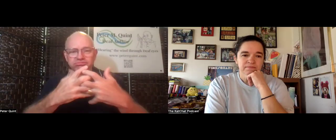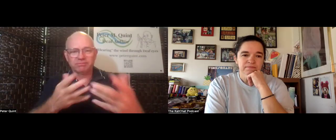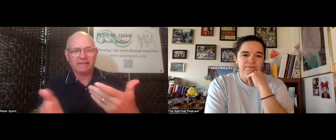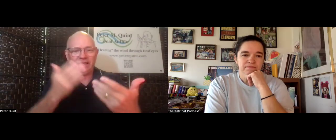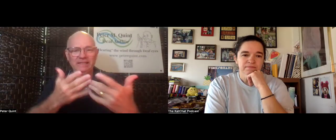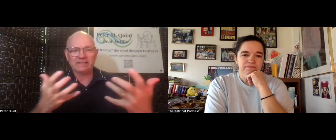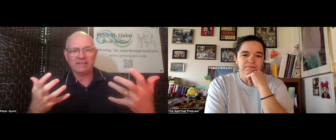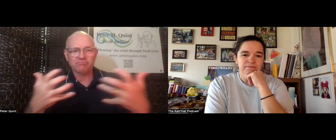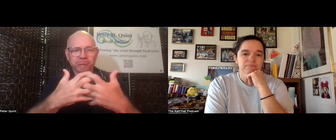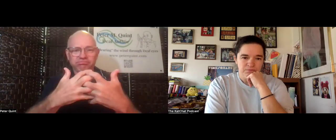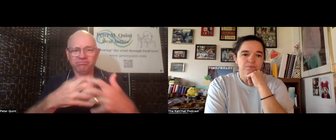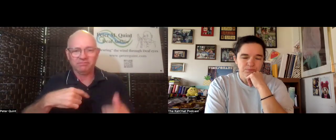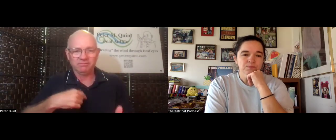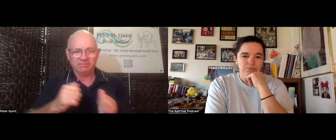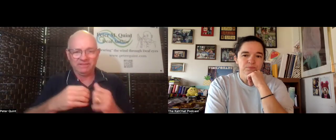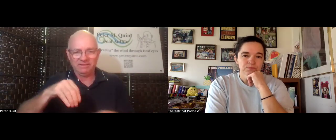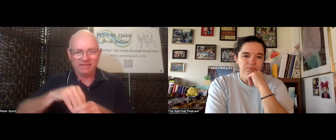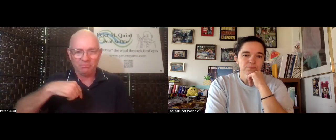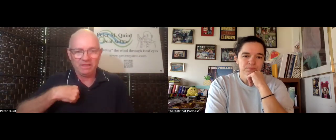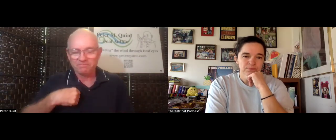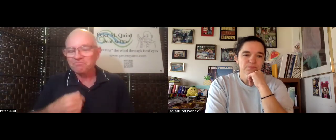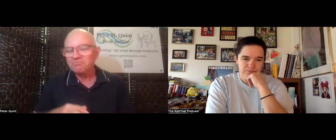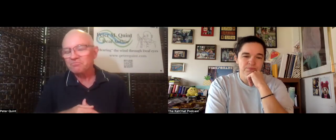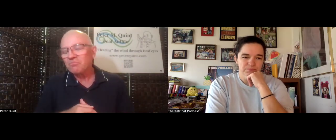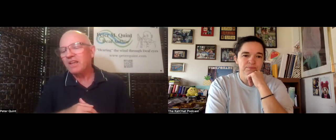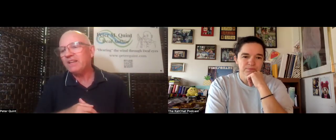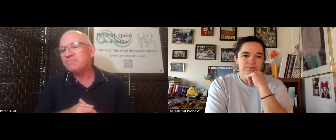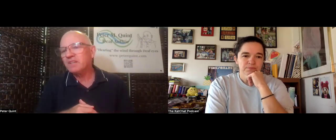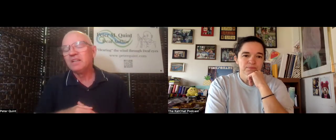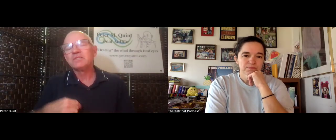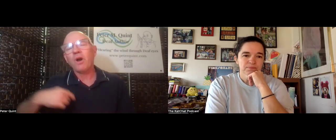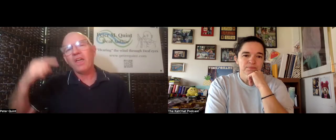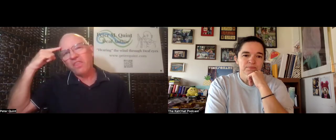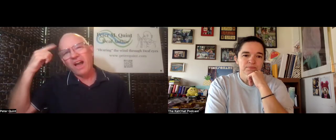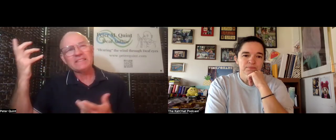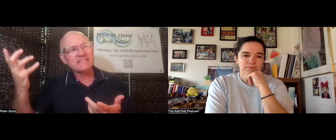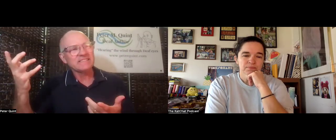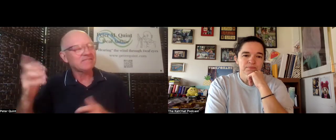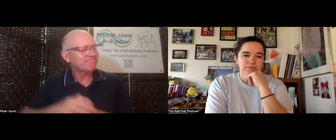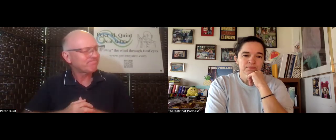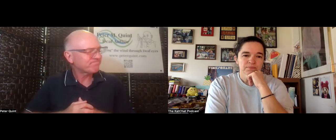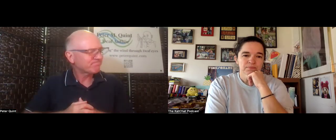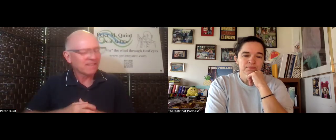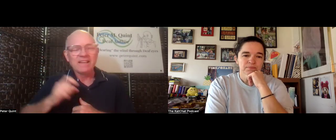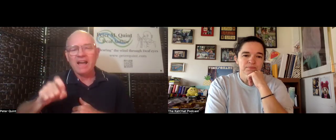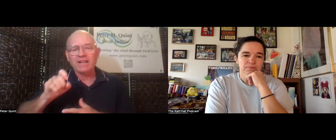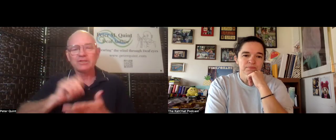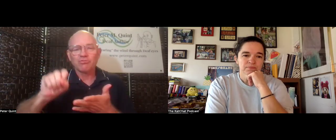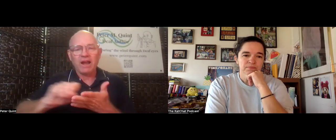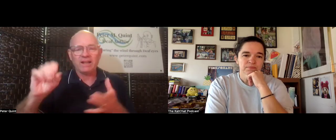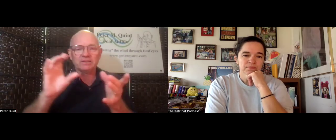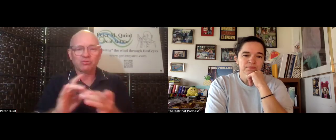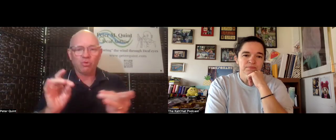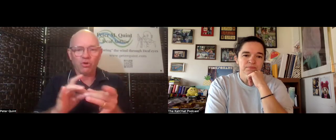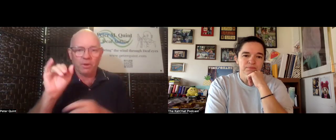just easy in me. Mhm. Okay. So I thought I